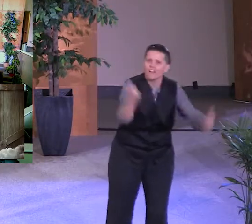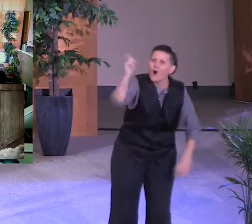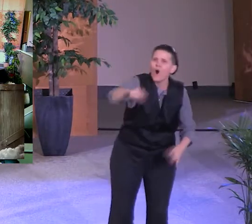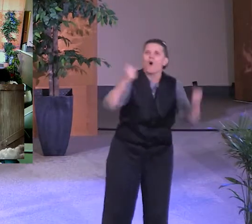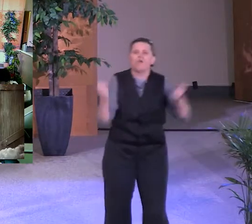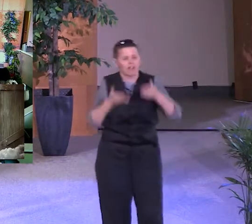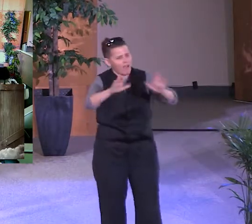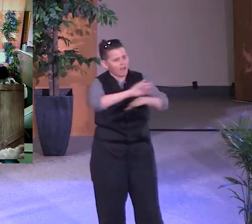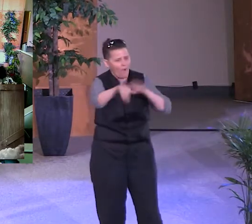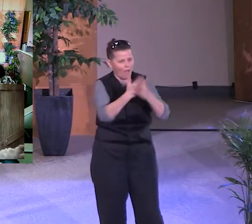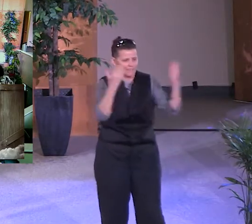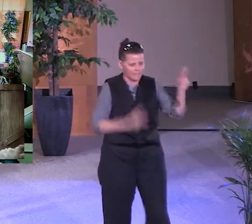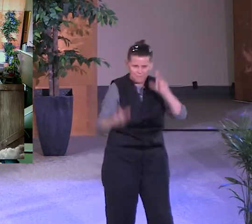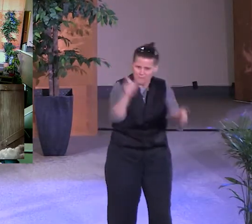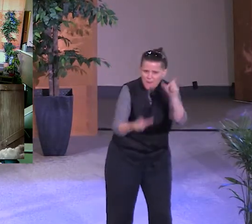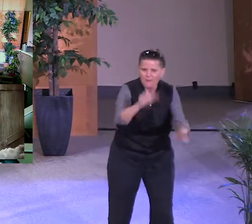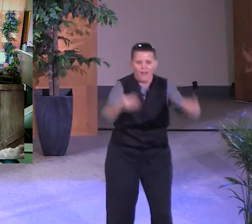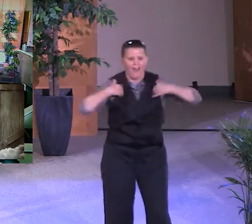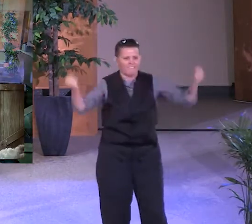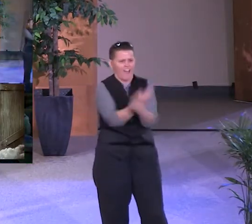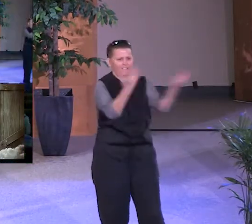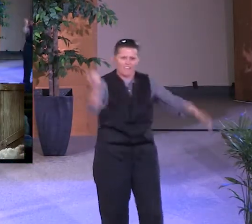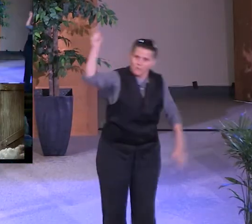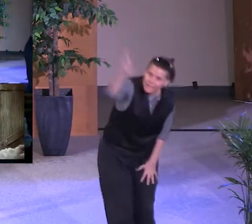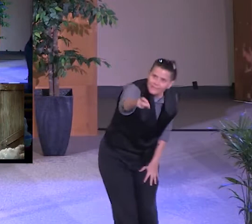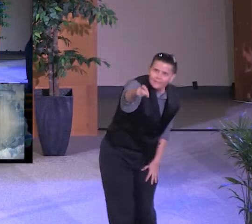Let all these folks that's with me, God, have everything they need.